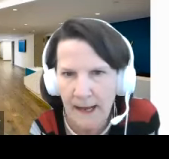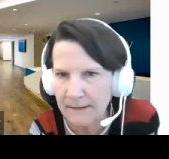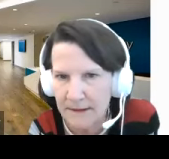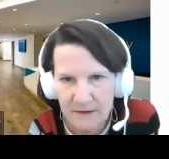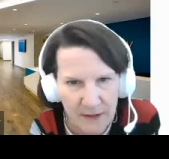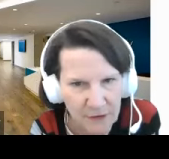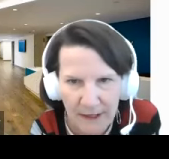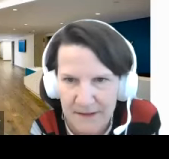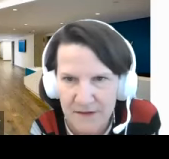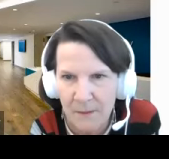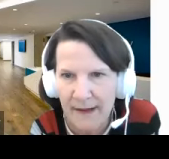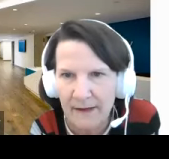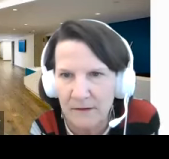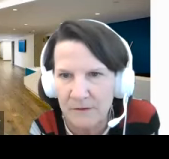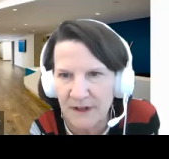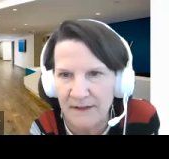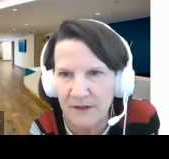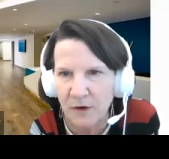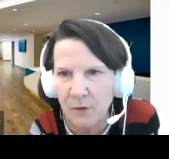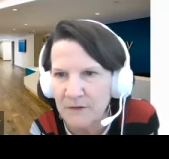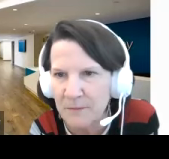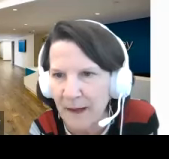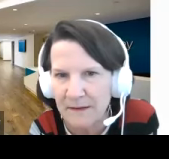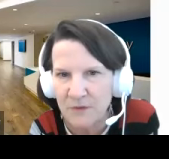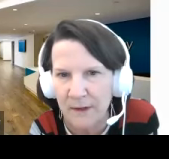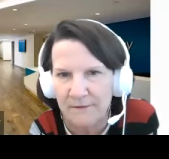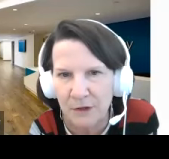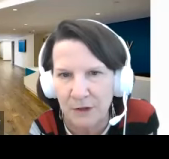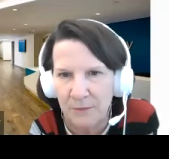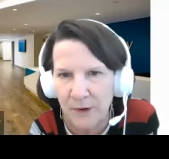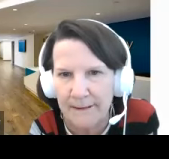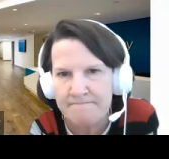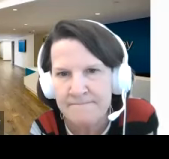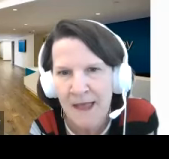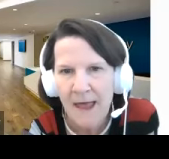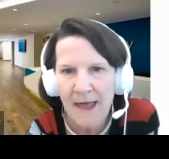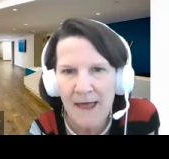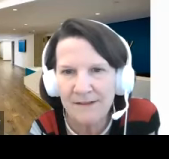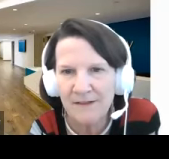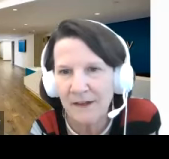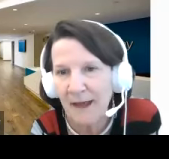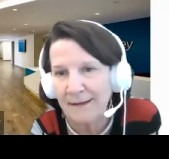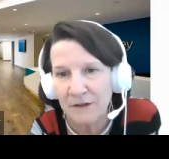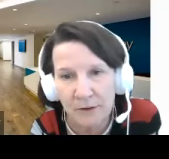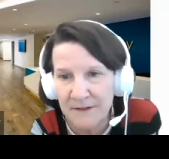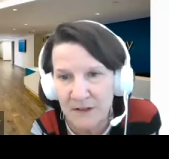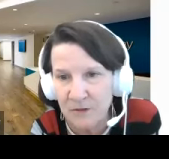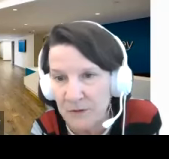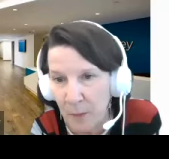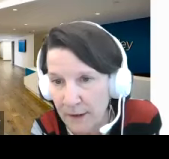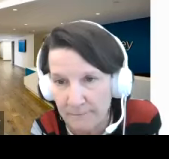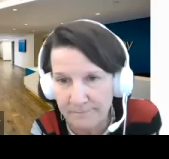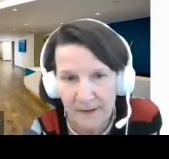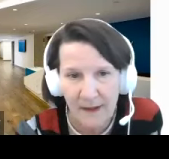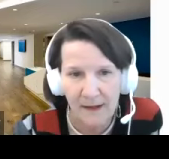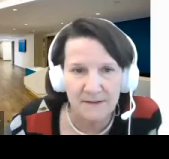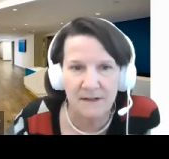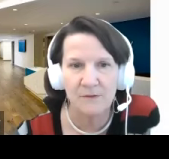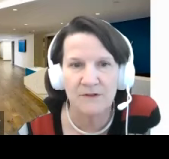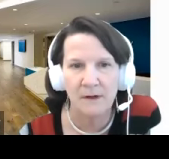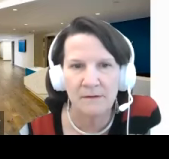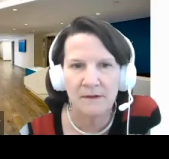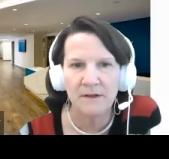And Hadley sent her lessons in the mail. It was kind of a correspondence way of learning Braille. And the Hadley organization was born.